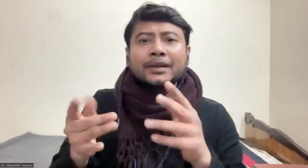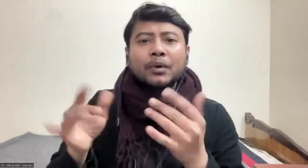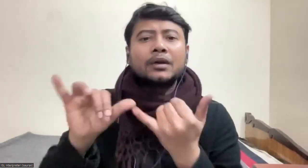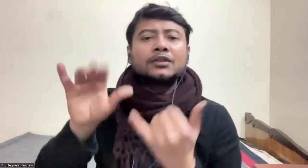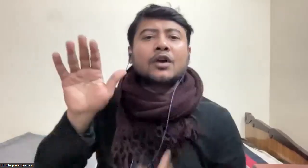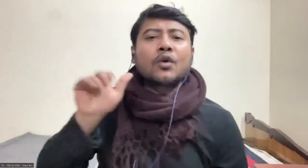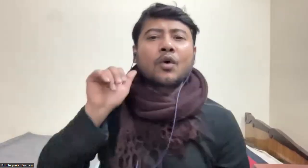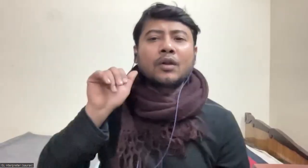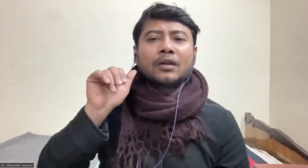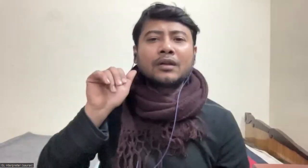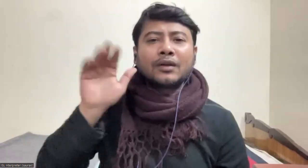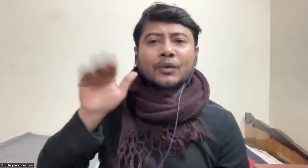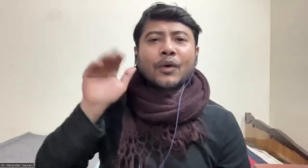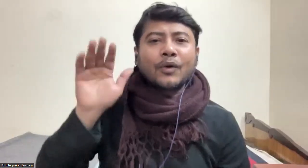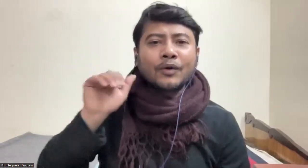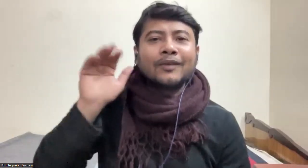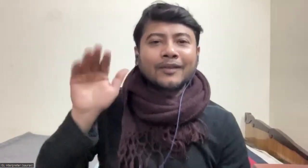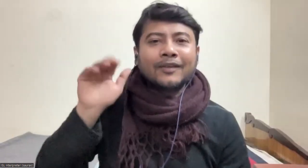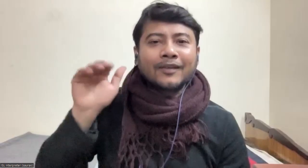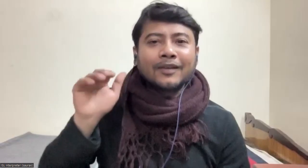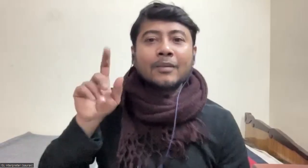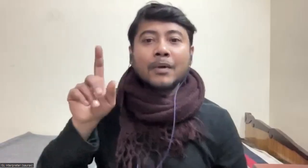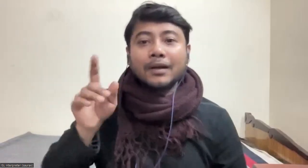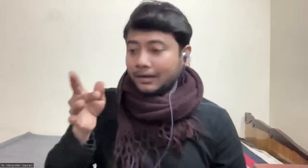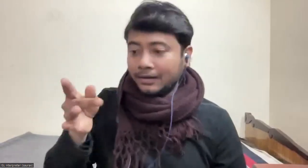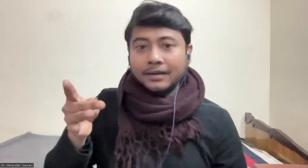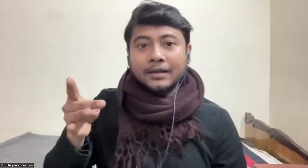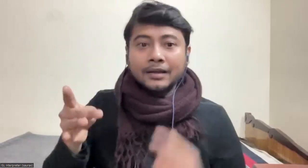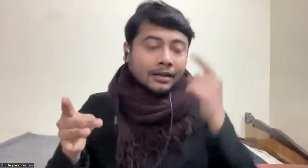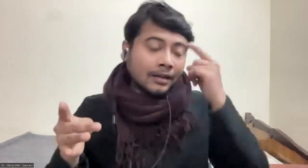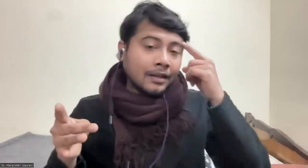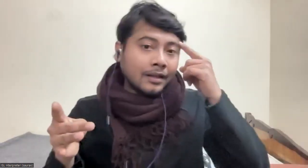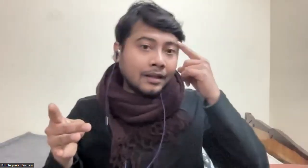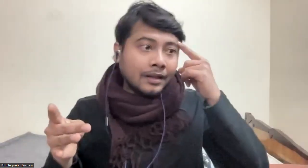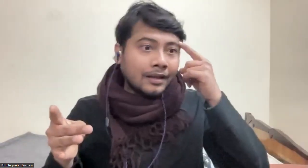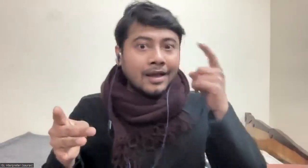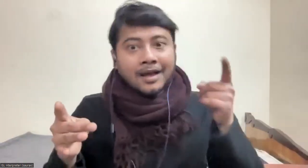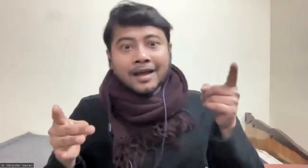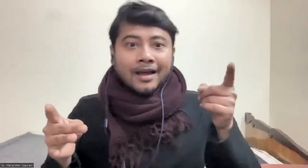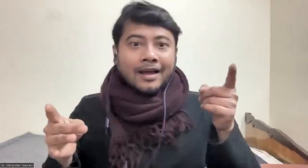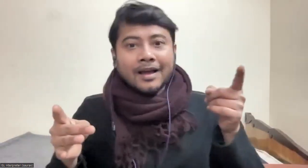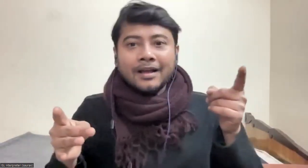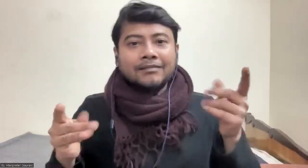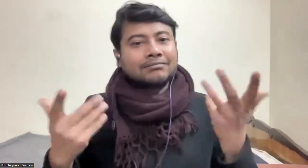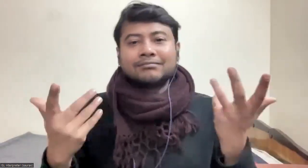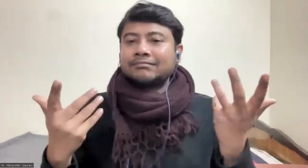Whereas if our mind is thinking of some material things, then Krishna does not enter our life.